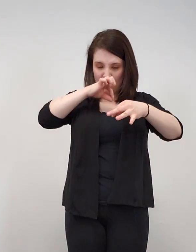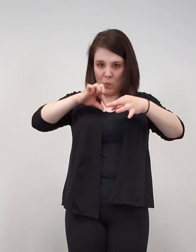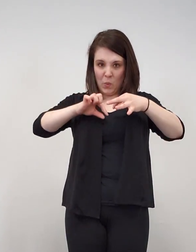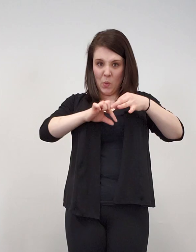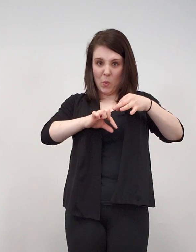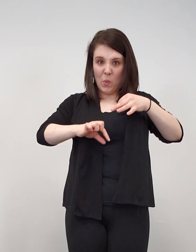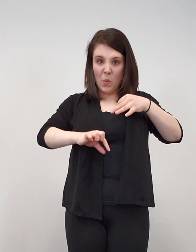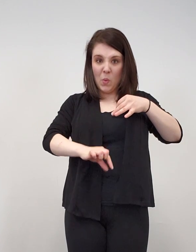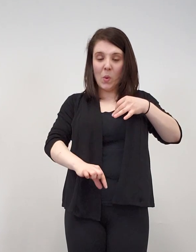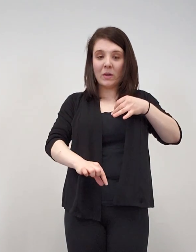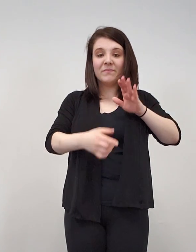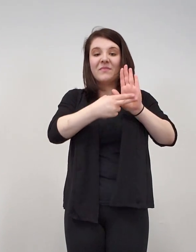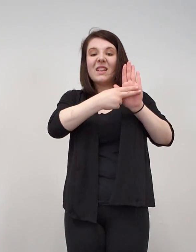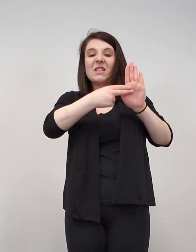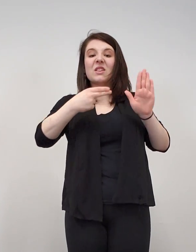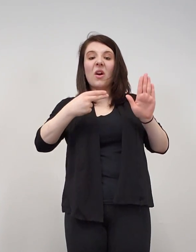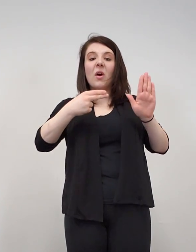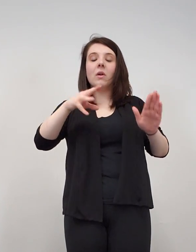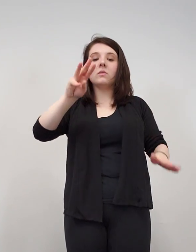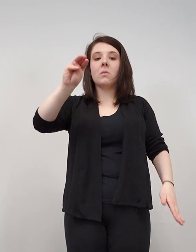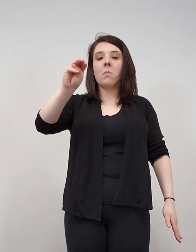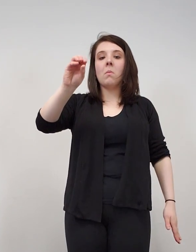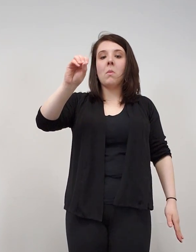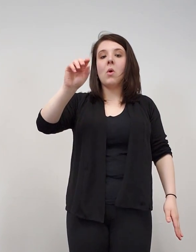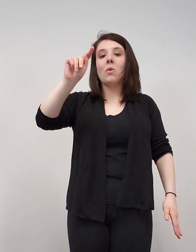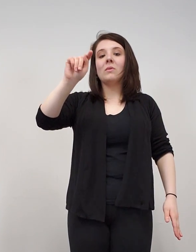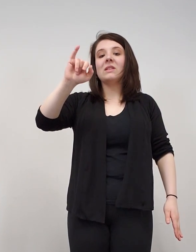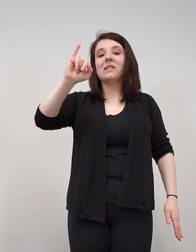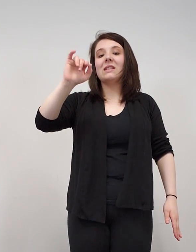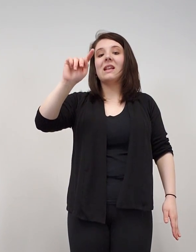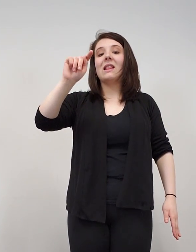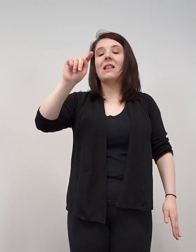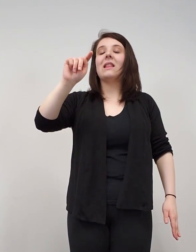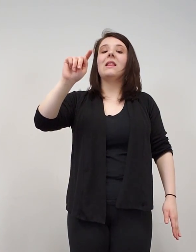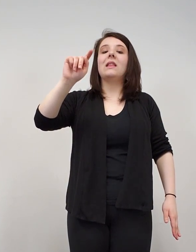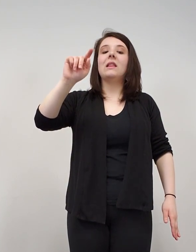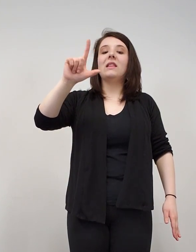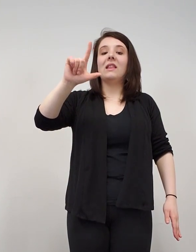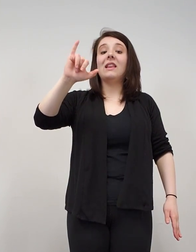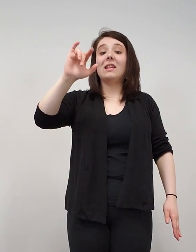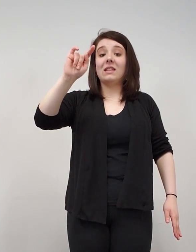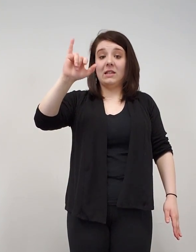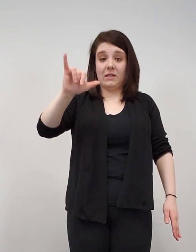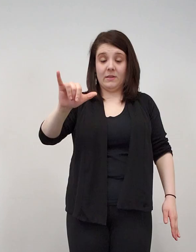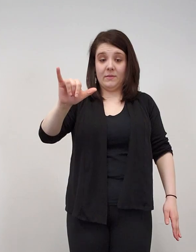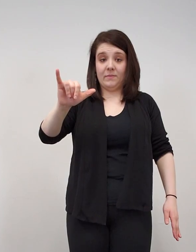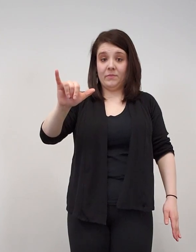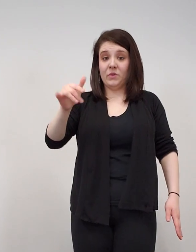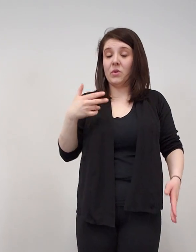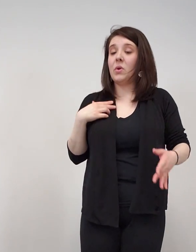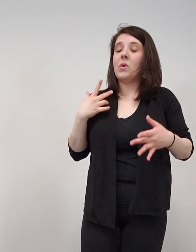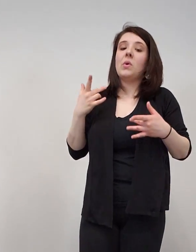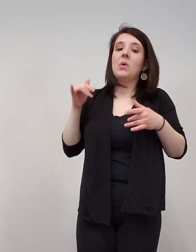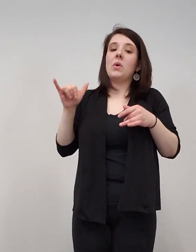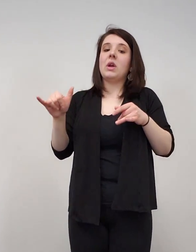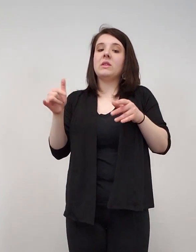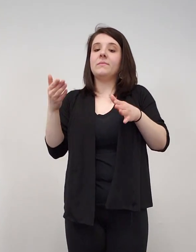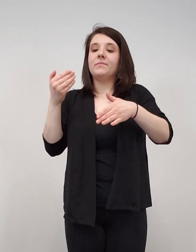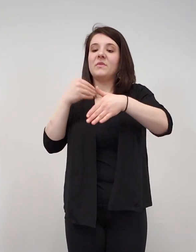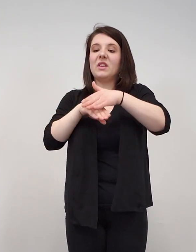But basically you're moving the particles through the GI tract. So look, I'm going to draw it like this. This is